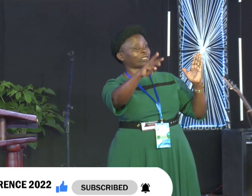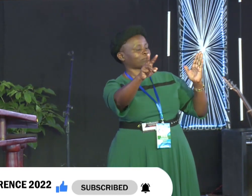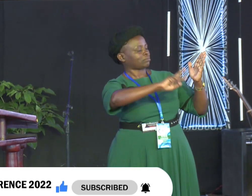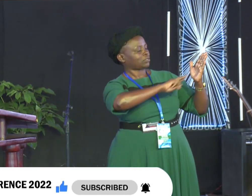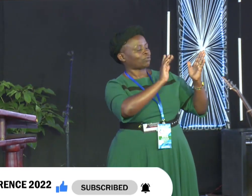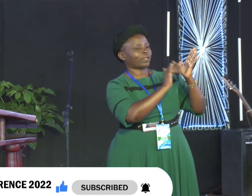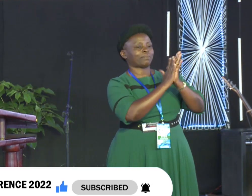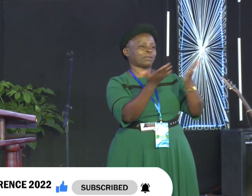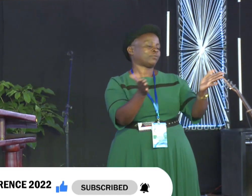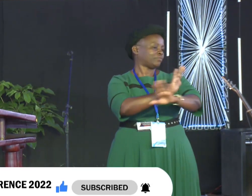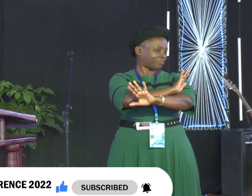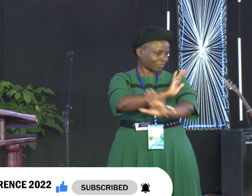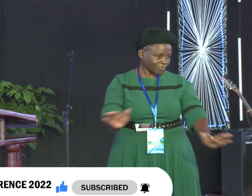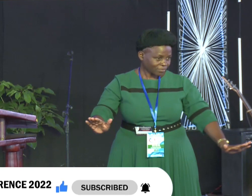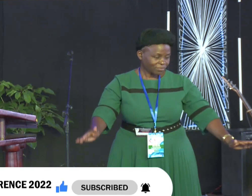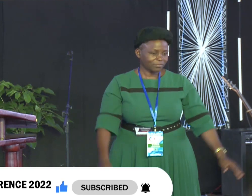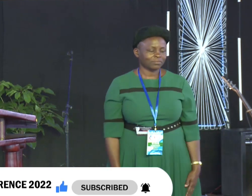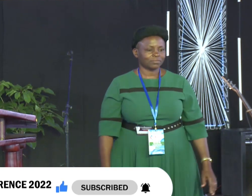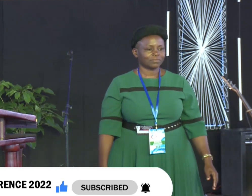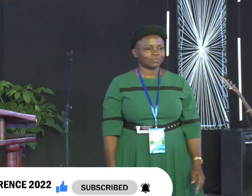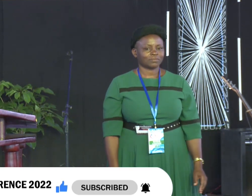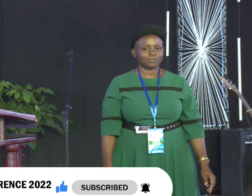Let the first on the list be, I'm going to read the